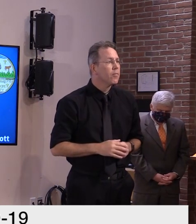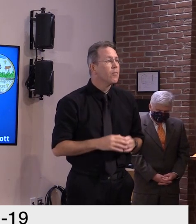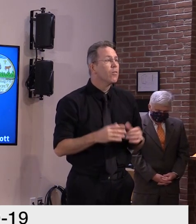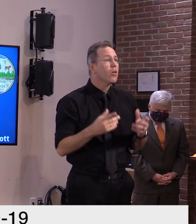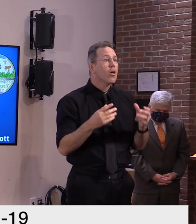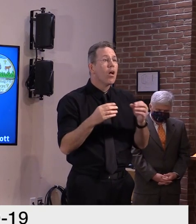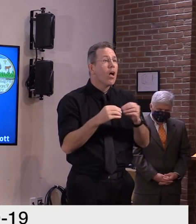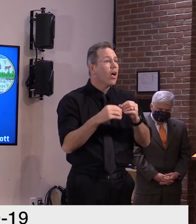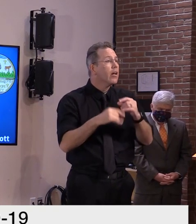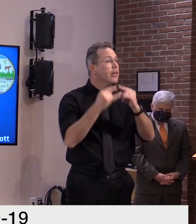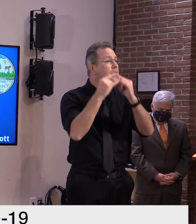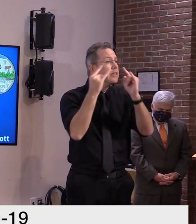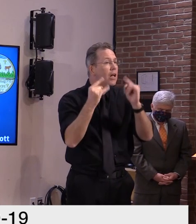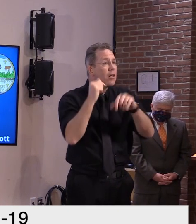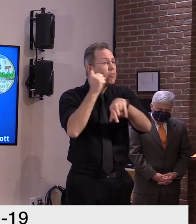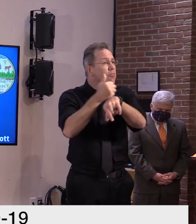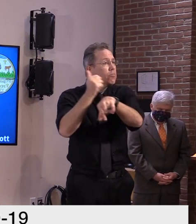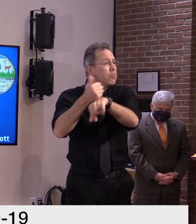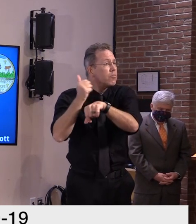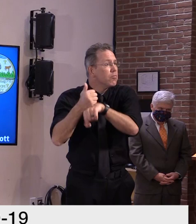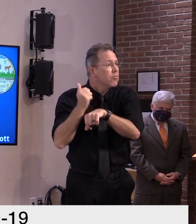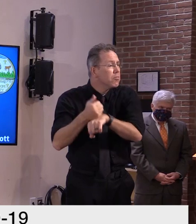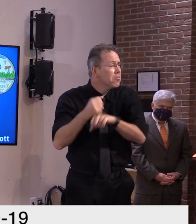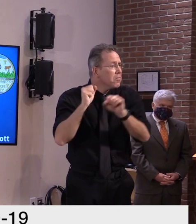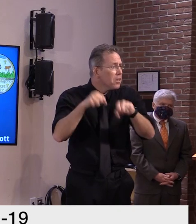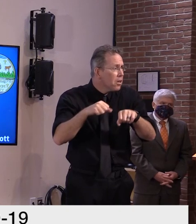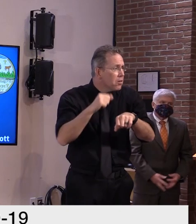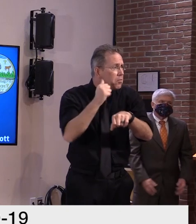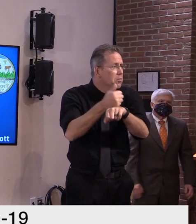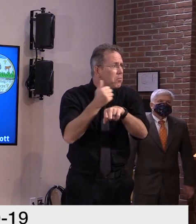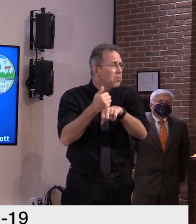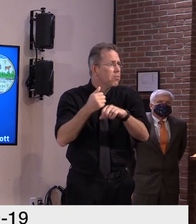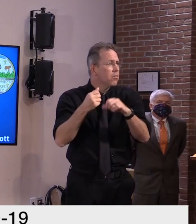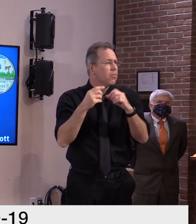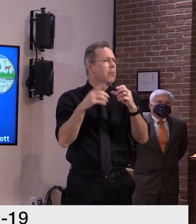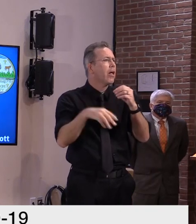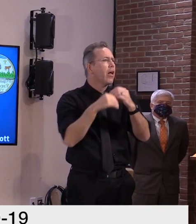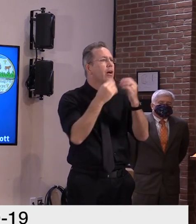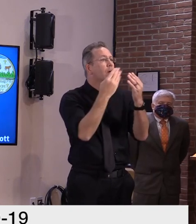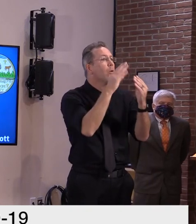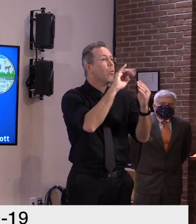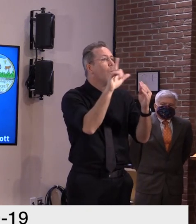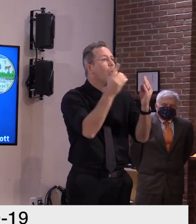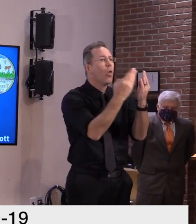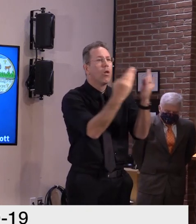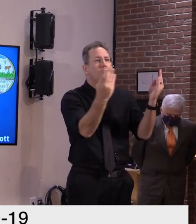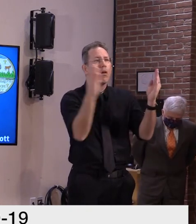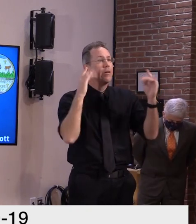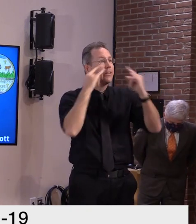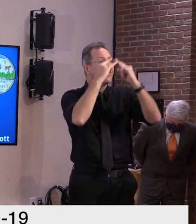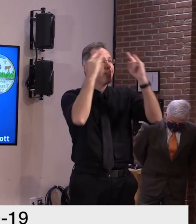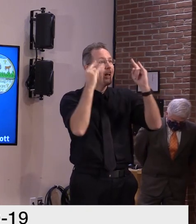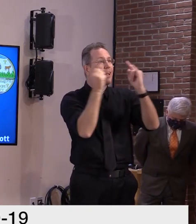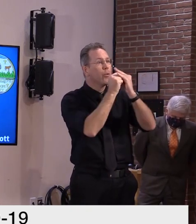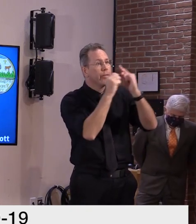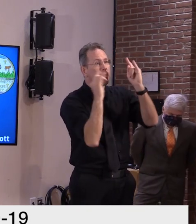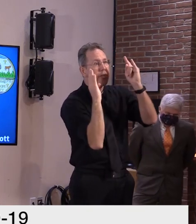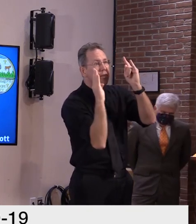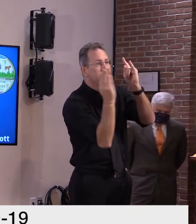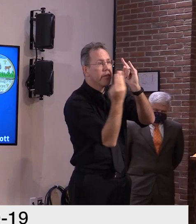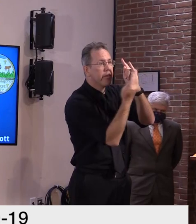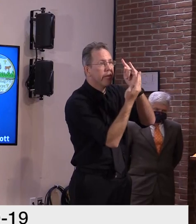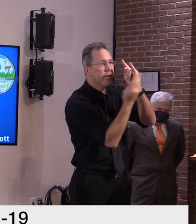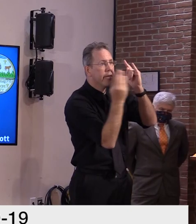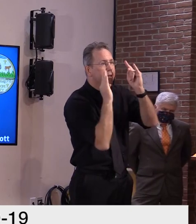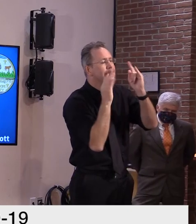up a tent, you're likely gonna have walls. If the tent has walls, that's an indoor space. So you couldn't have more than 75 people with an